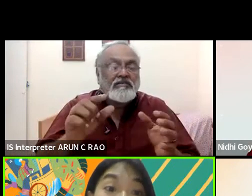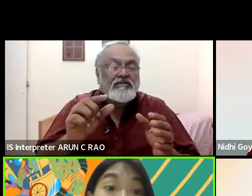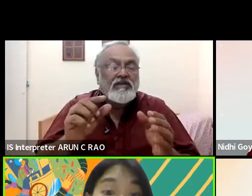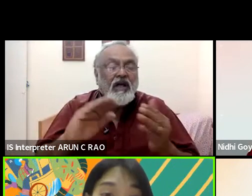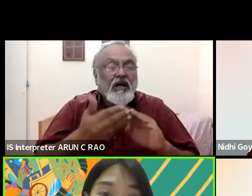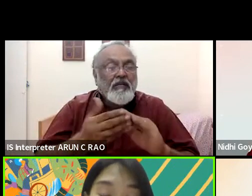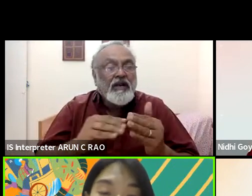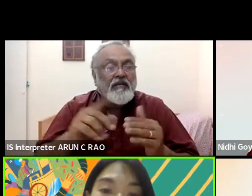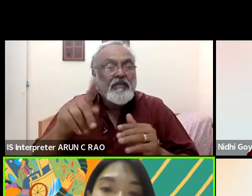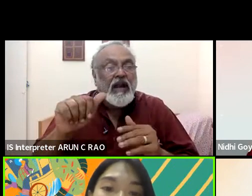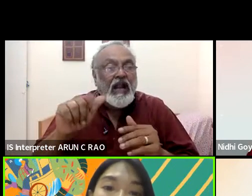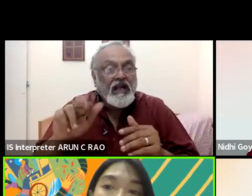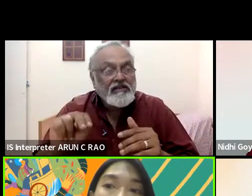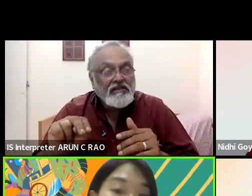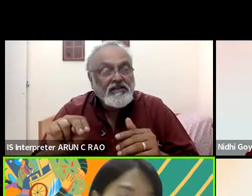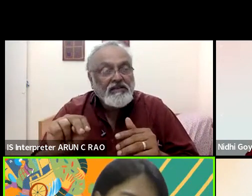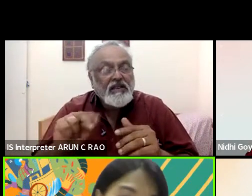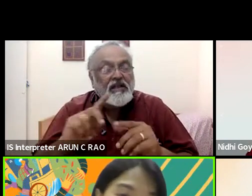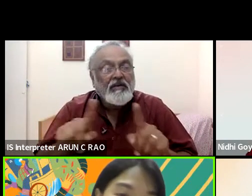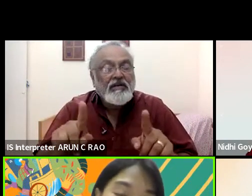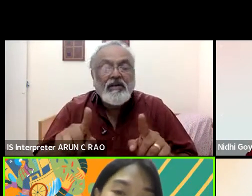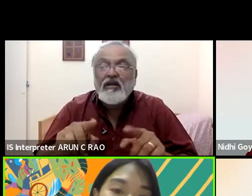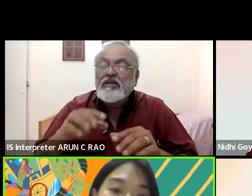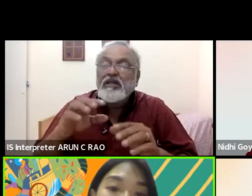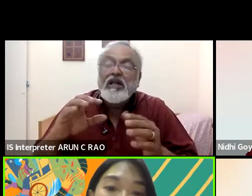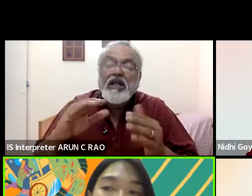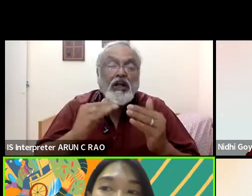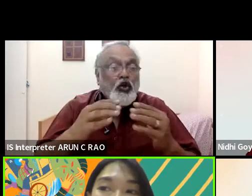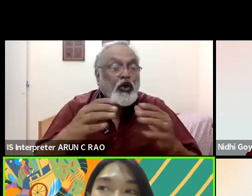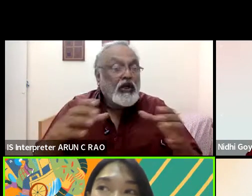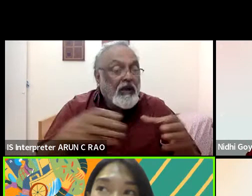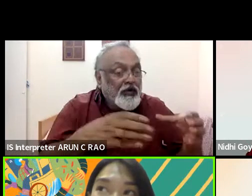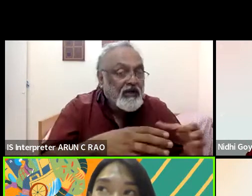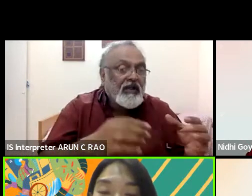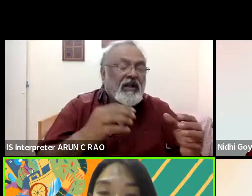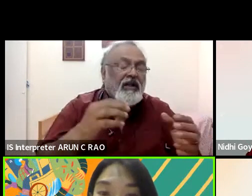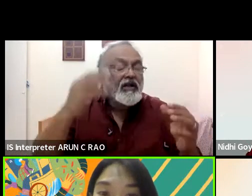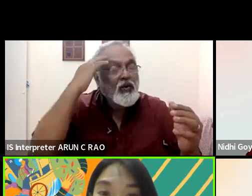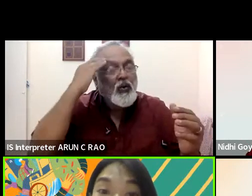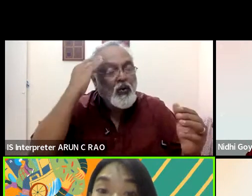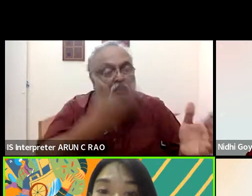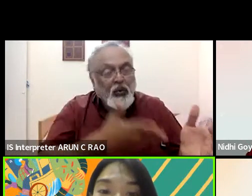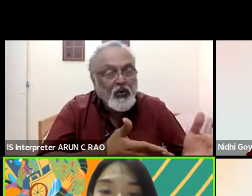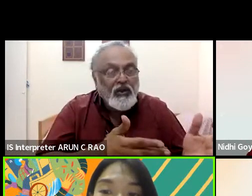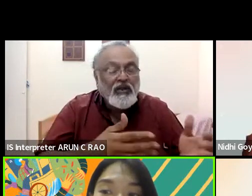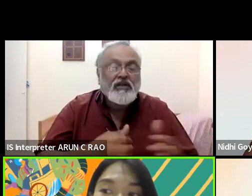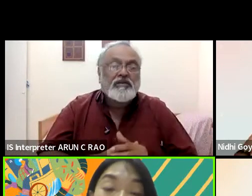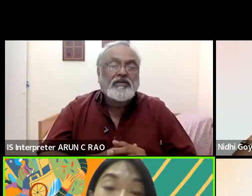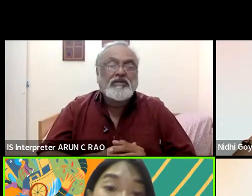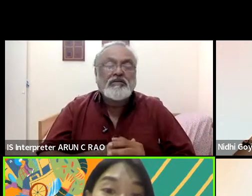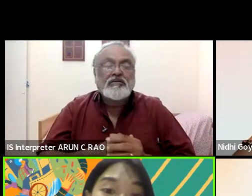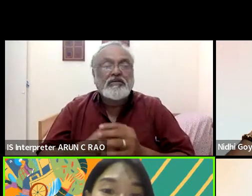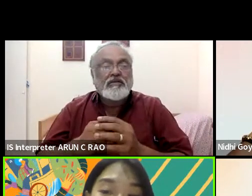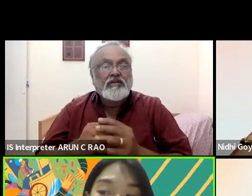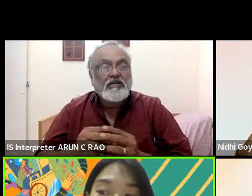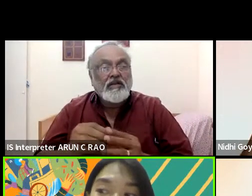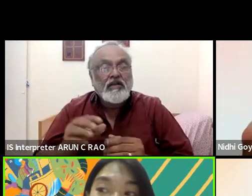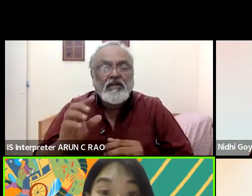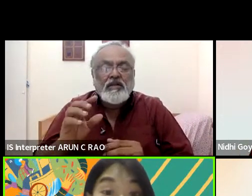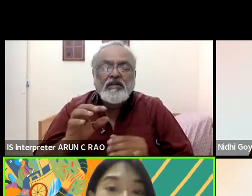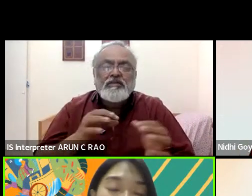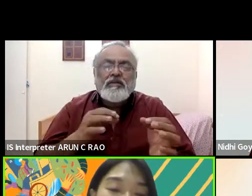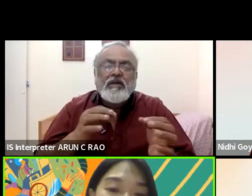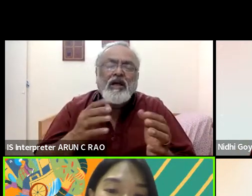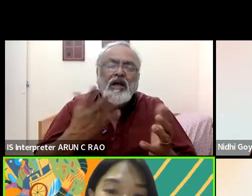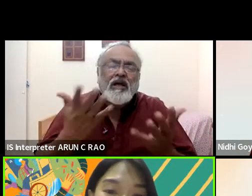about universal design practices. The community might be informed, but so for example, in the construction of one of our co-design initiative,